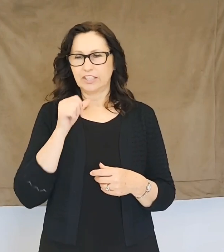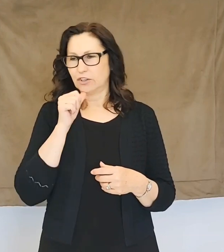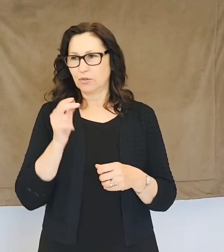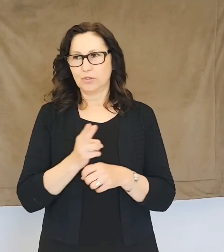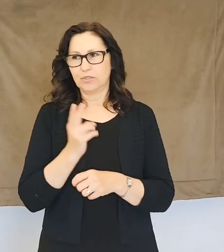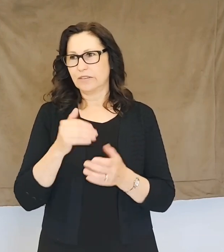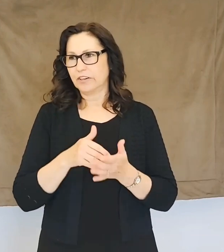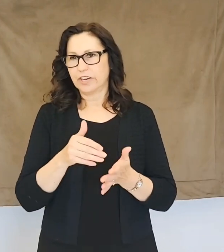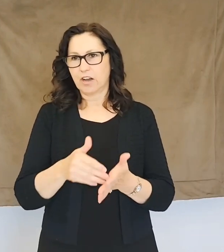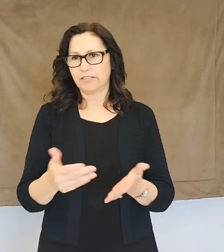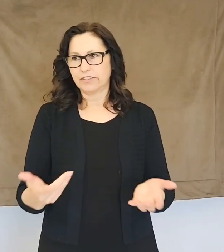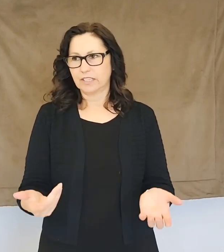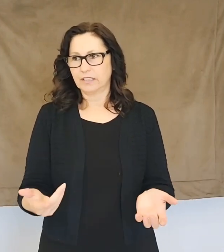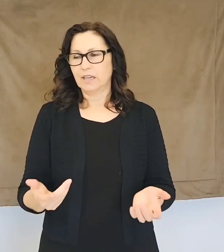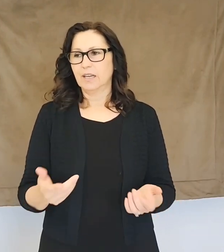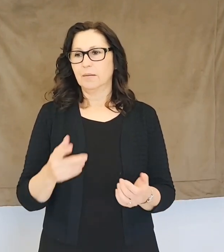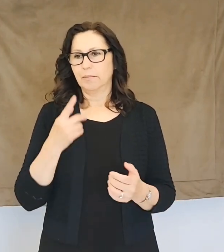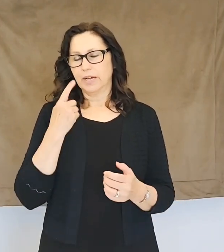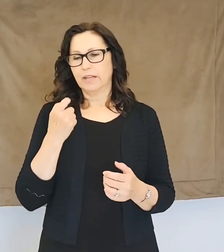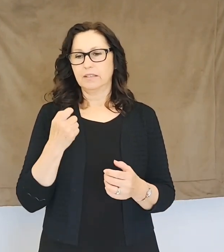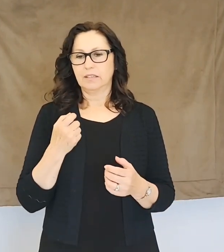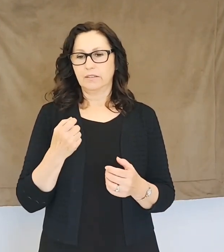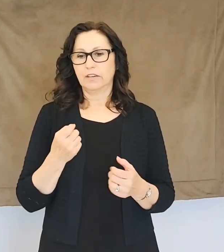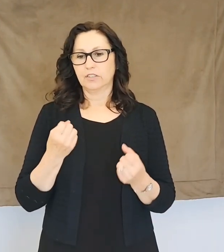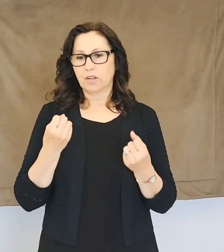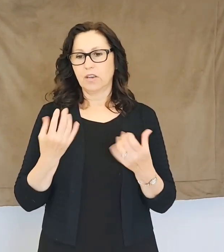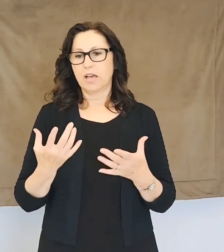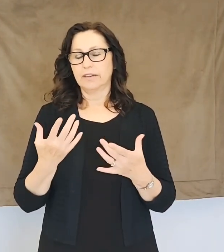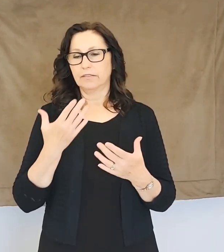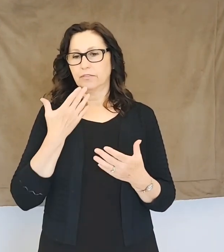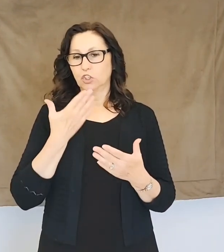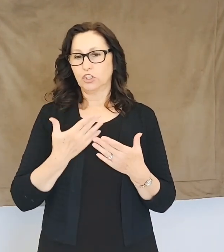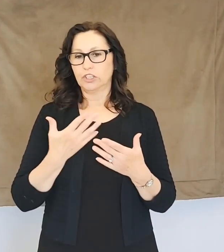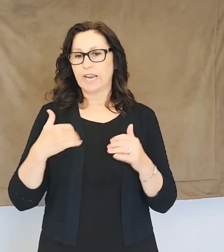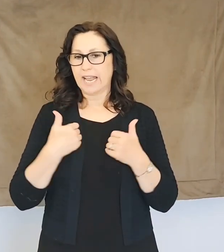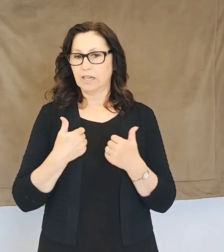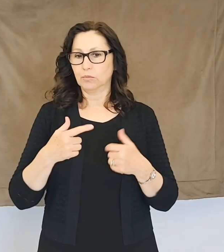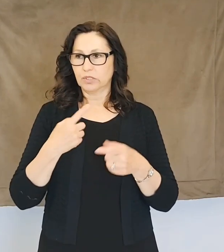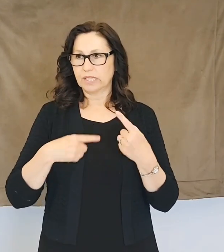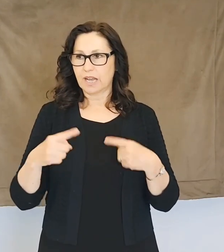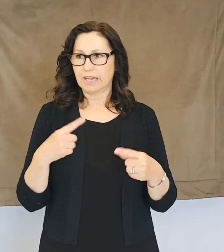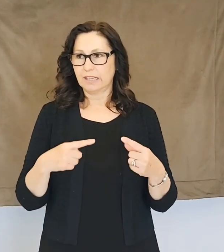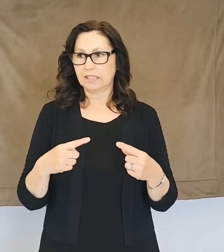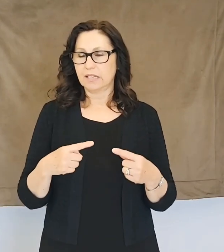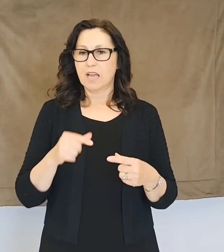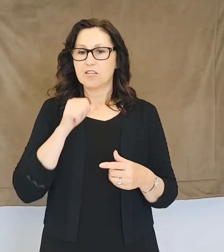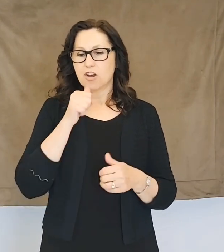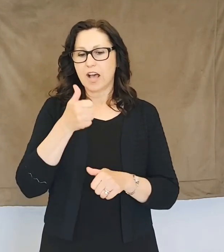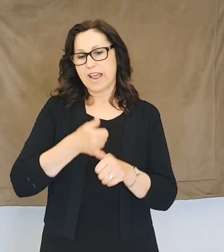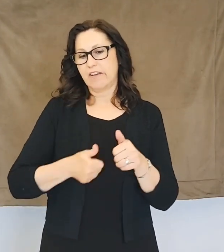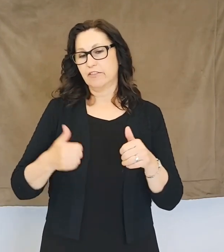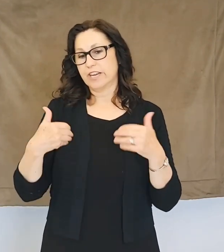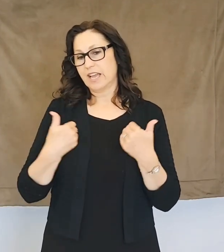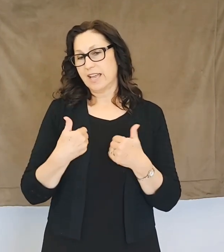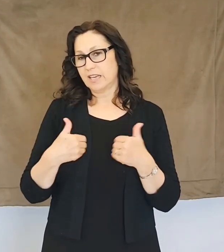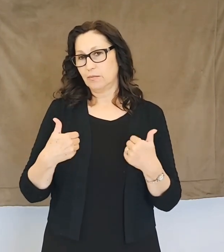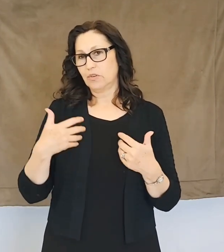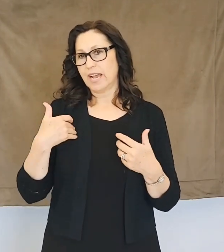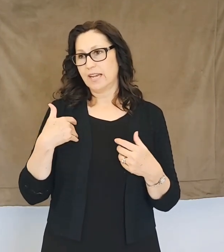You don't use it very often, but there's a lot of good animal signs. Not every animal